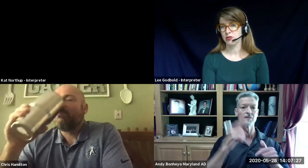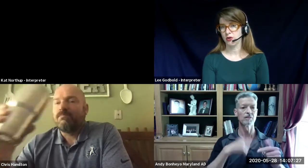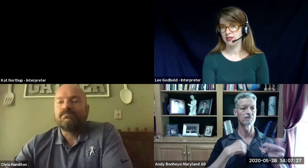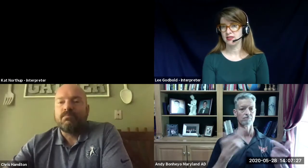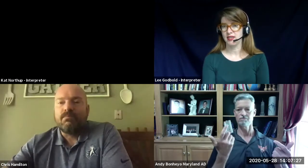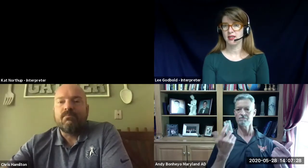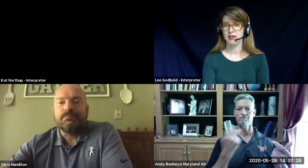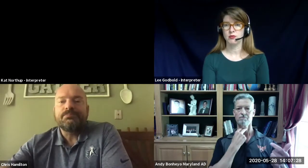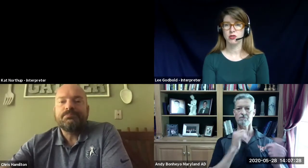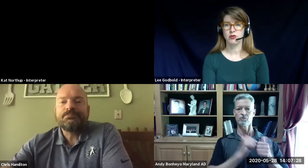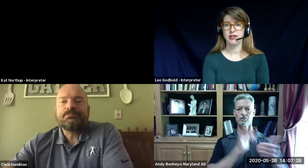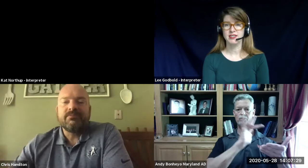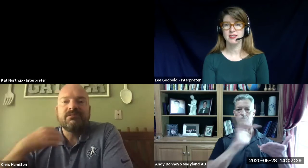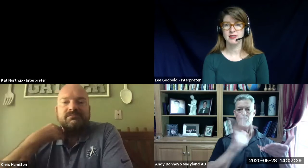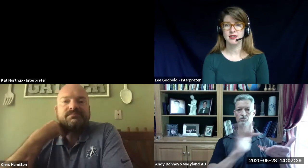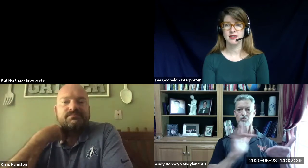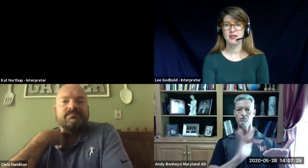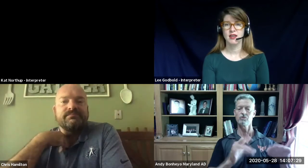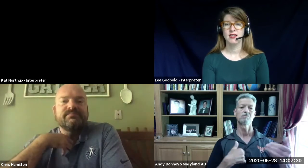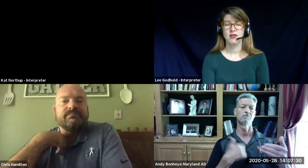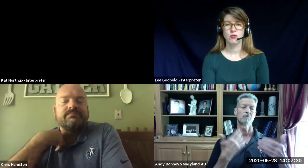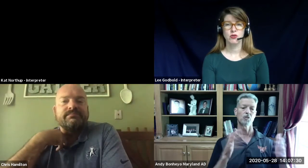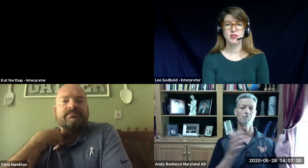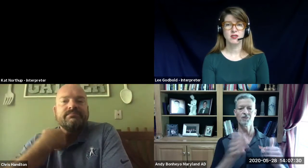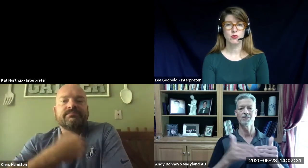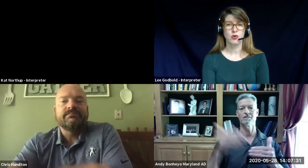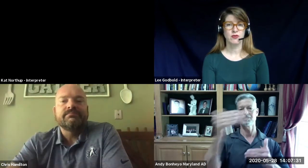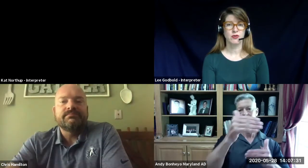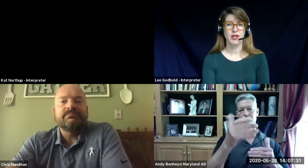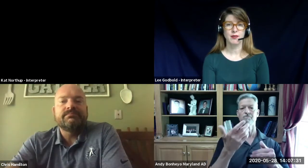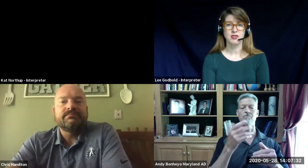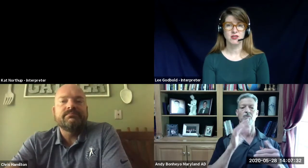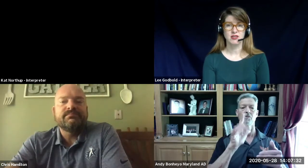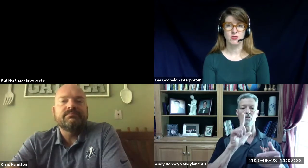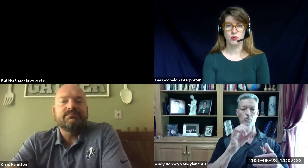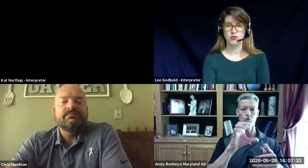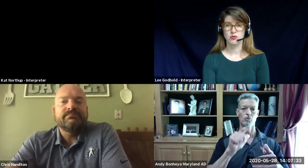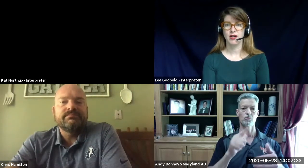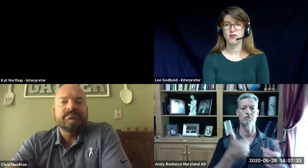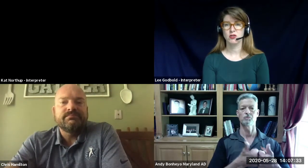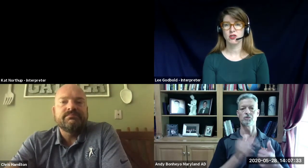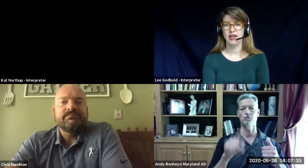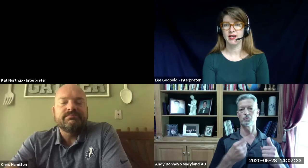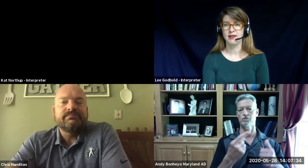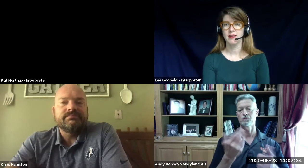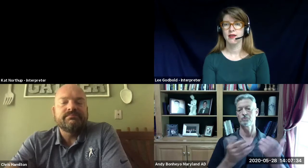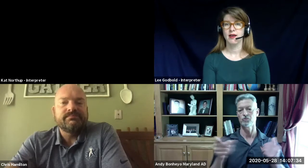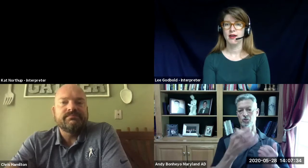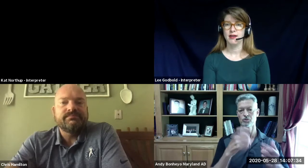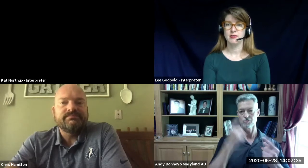out of state, unable to go great distances, then we're going to be stuck with quite a few gaps in our schedule. So we're having to look ahead at the